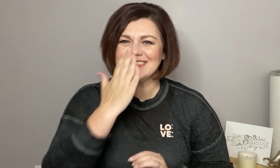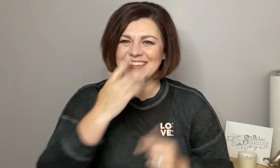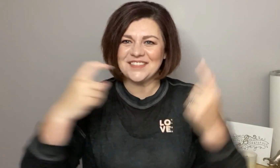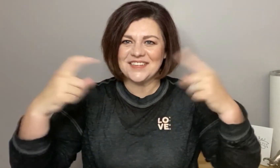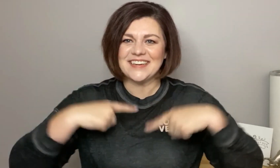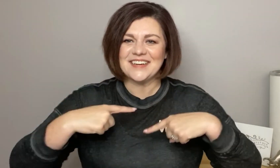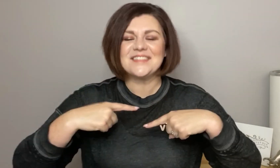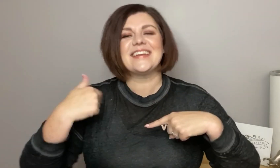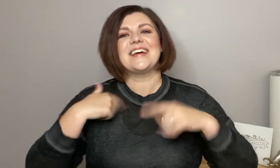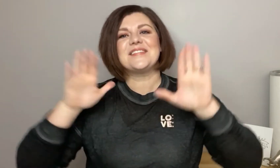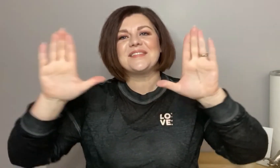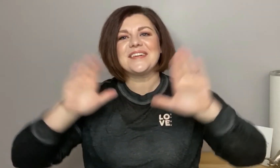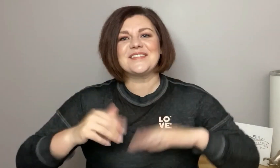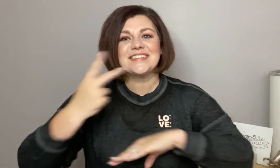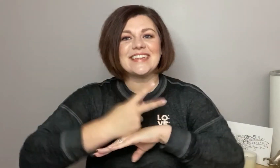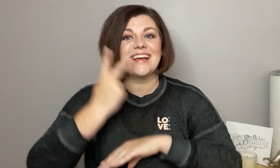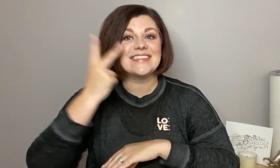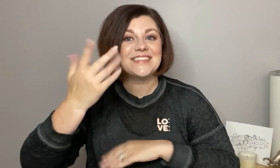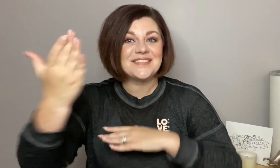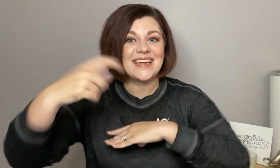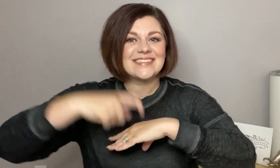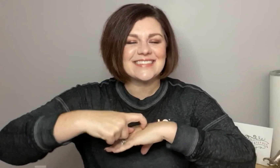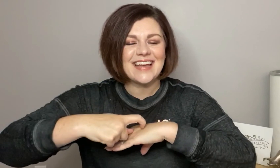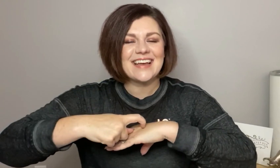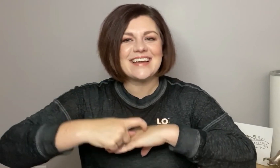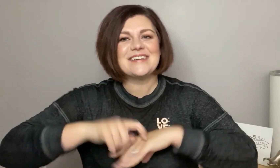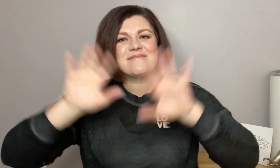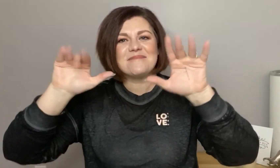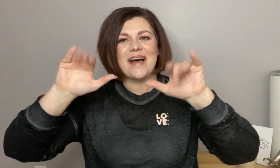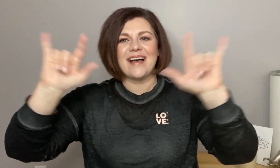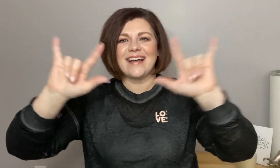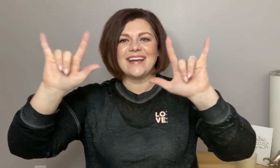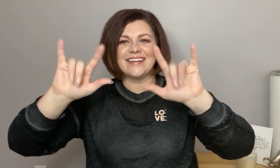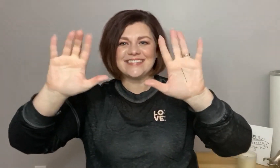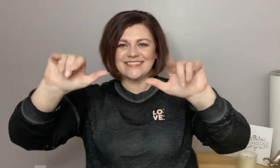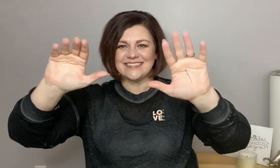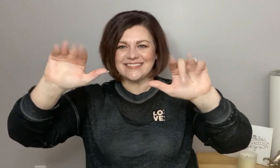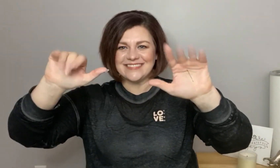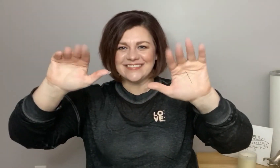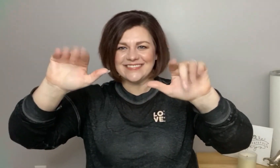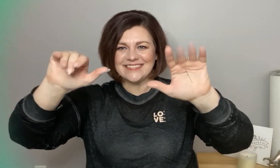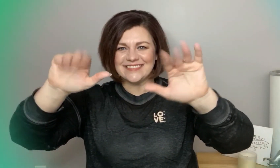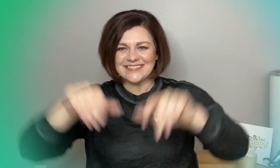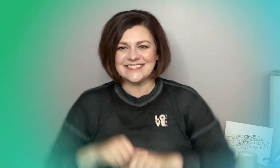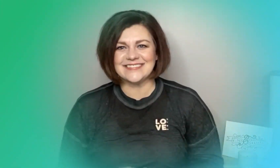So thank you guys so much for coming. Have an awesome day, and I'll see you next time. Bye.